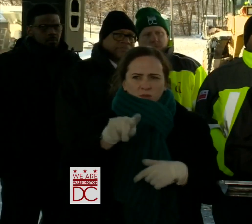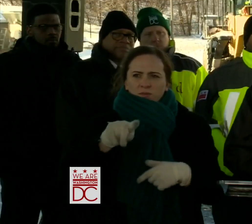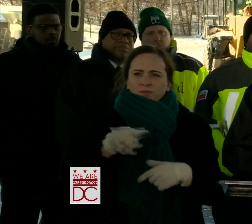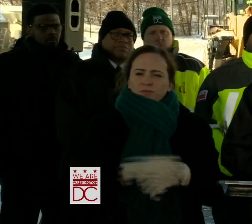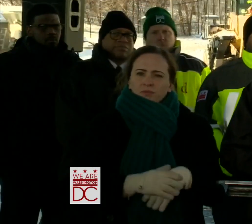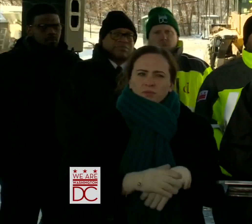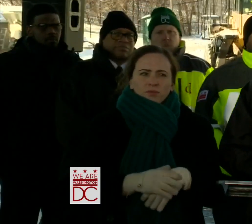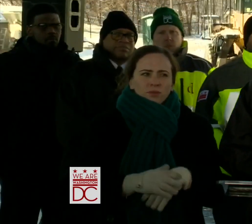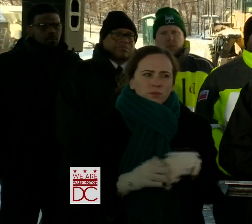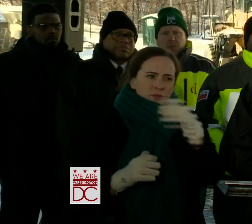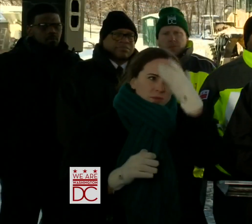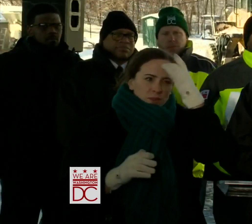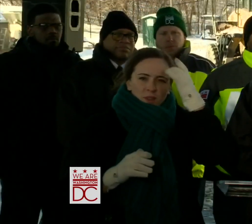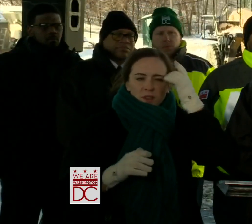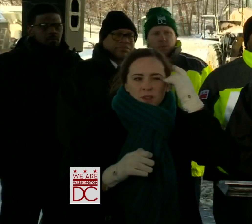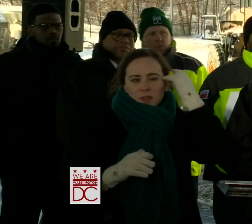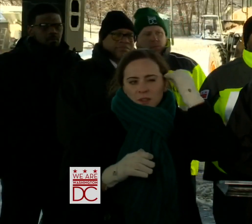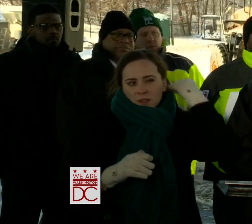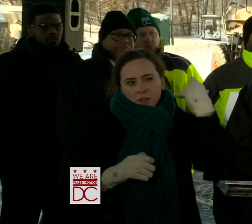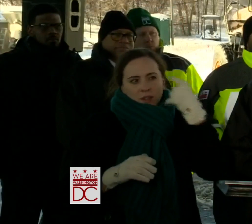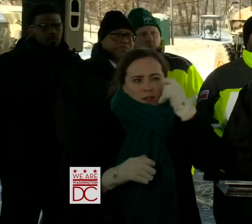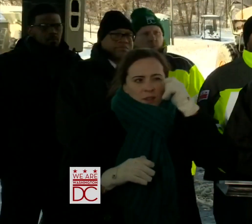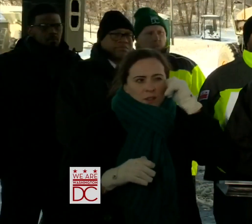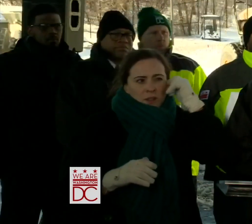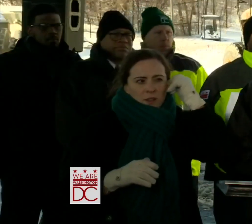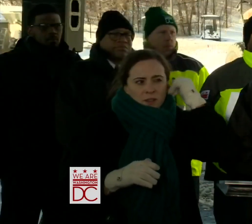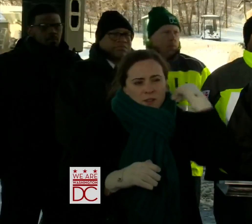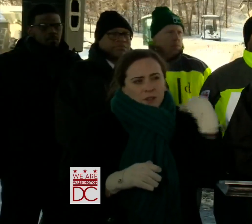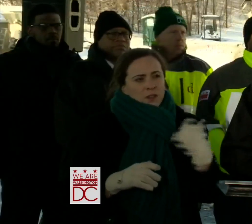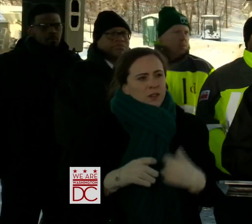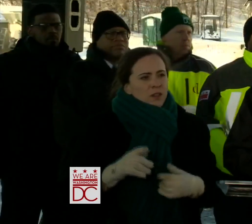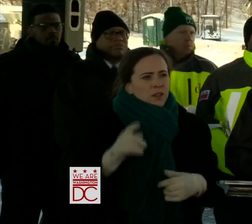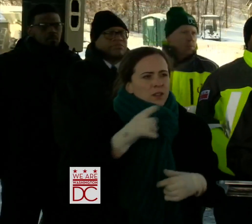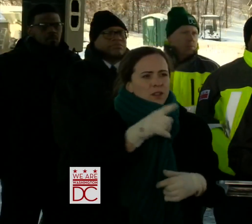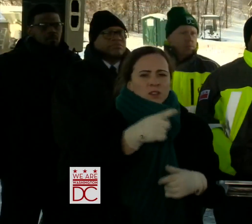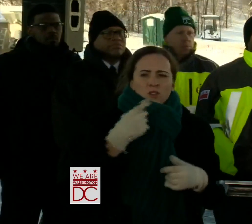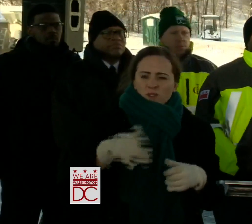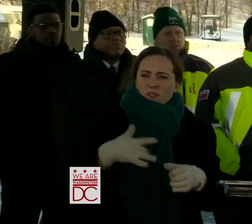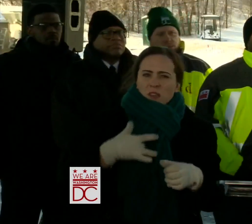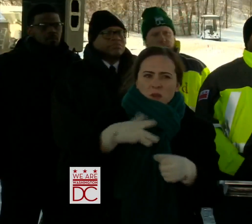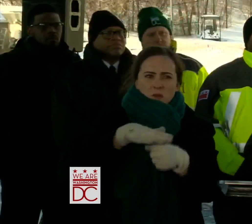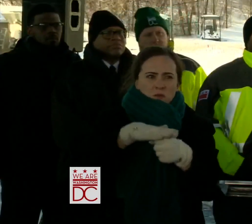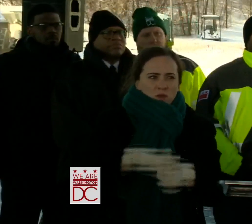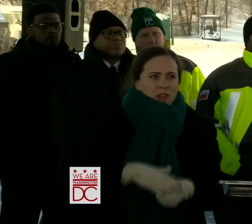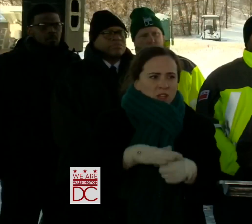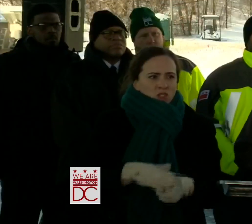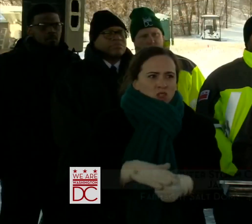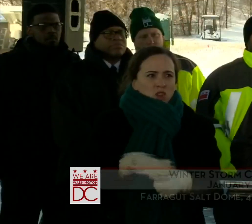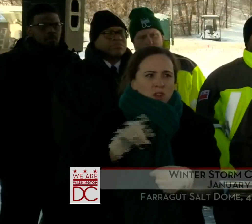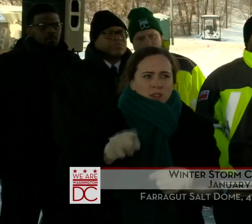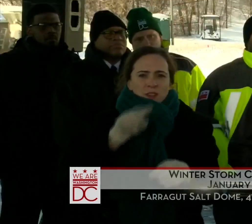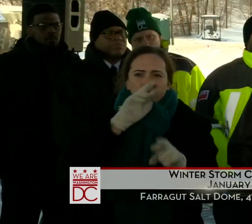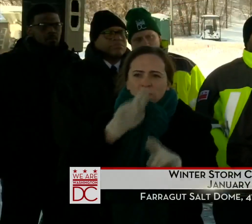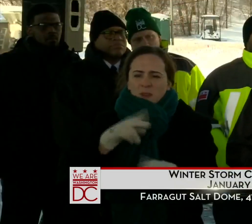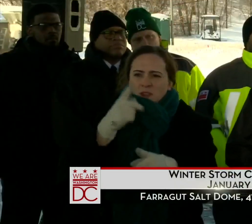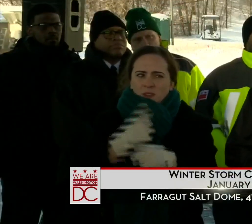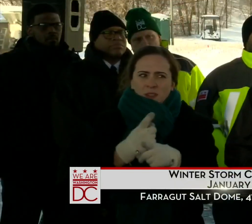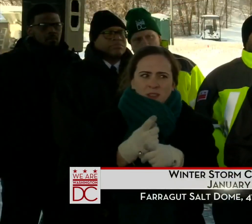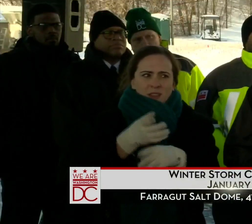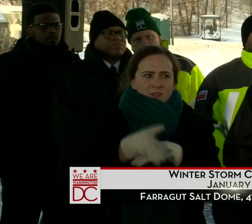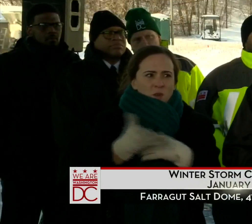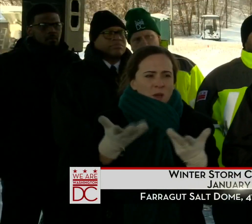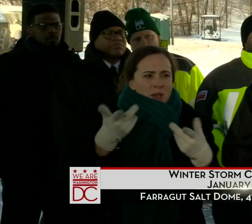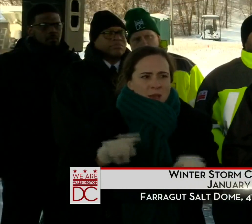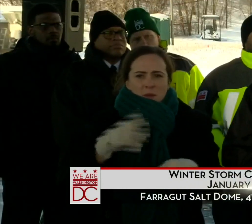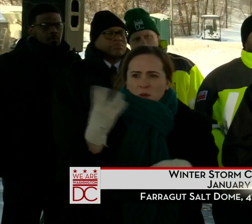snow. Yes, sir. Did you feel pressure to get this response right after what happened on